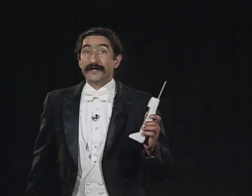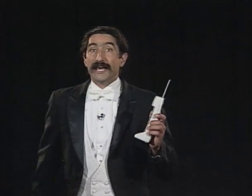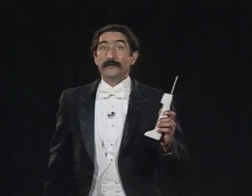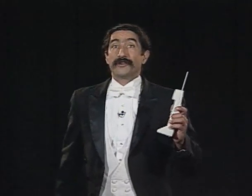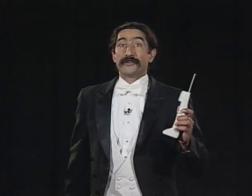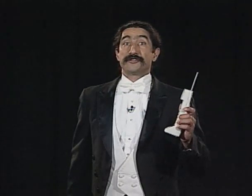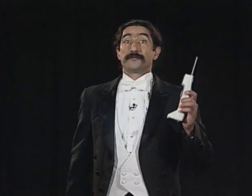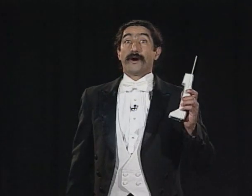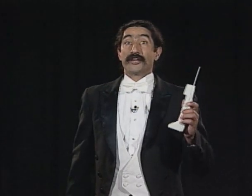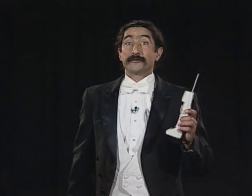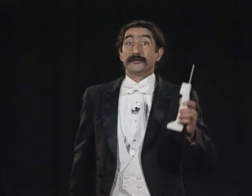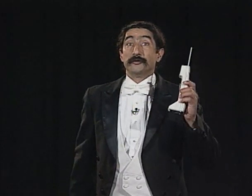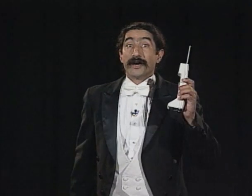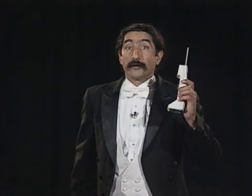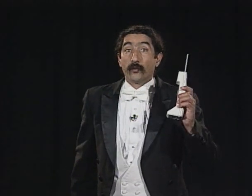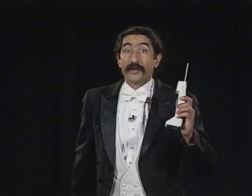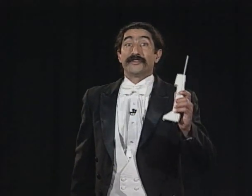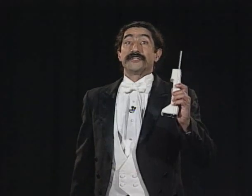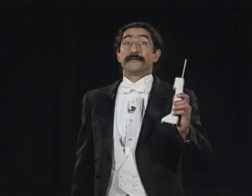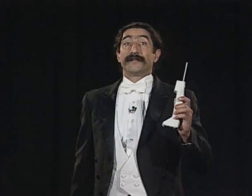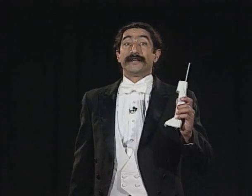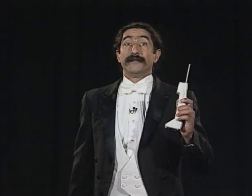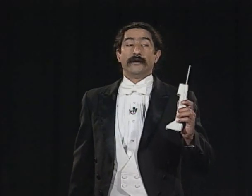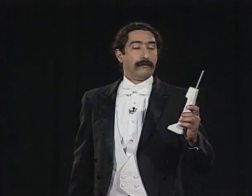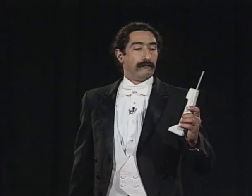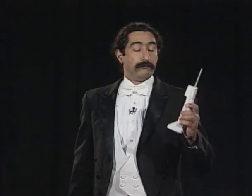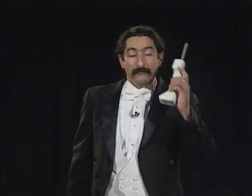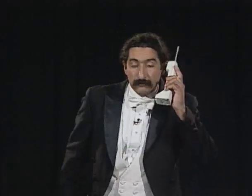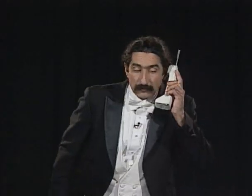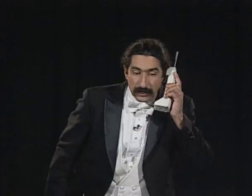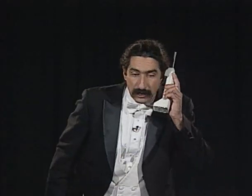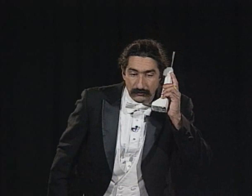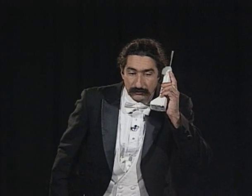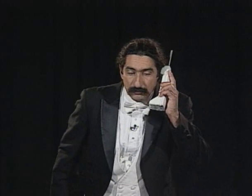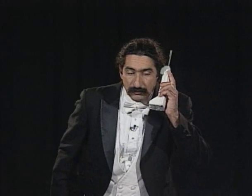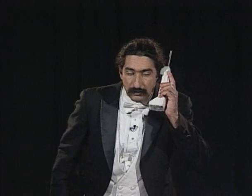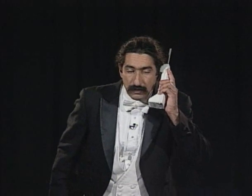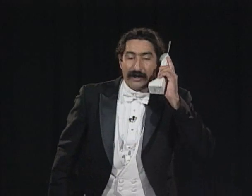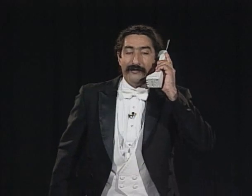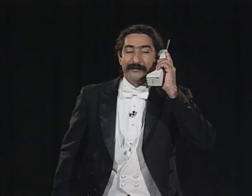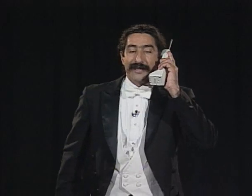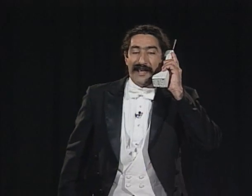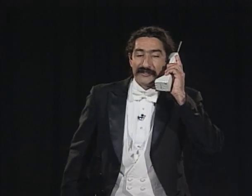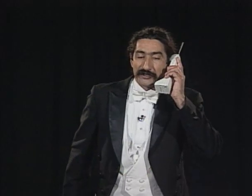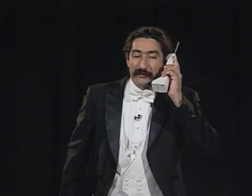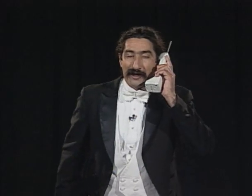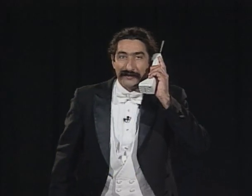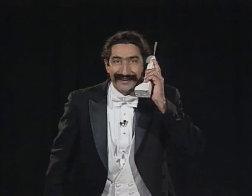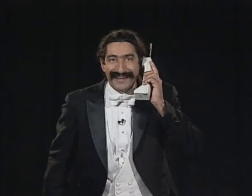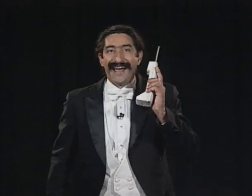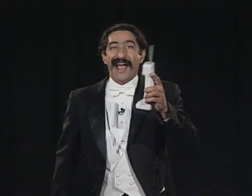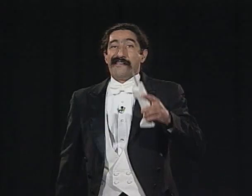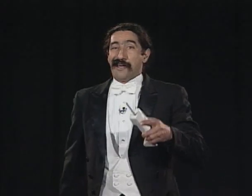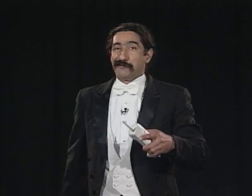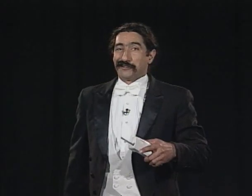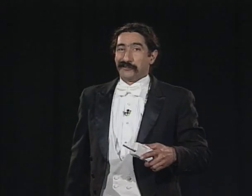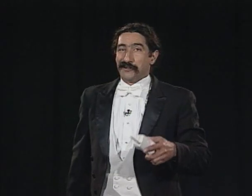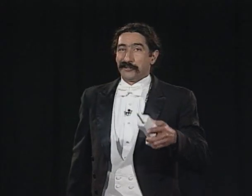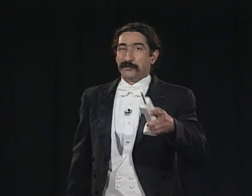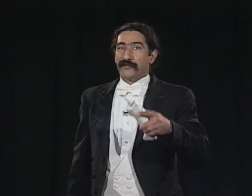Communicating with others is possible no matter what the disability. Hello? Oh, yeah, sure, Ron. That was our lawyer who